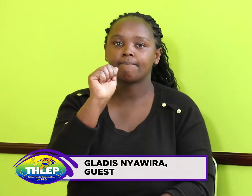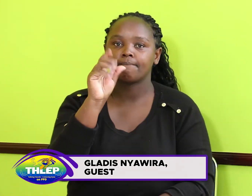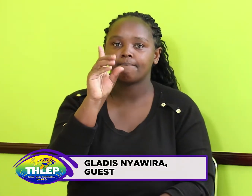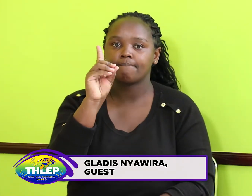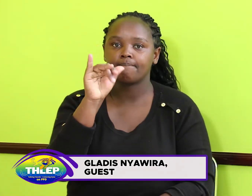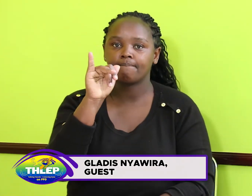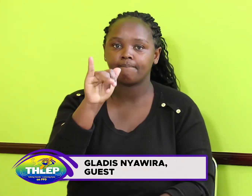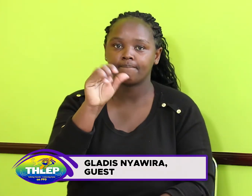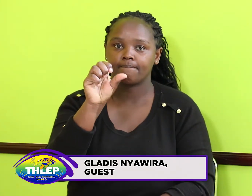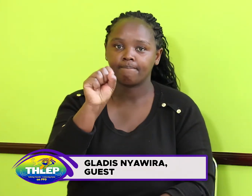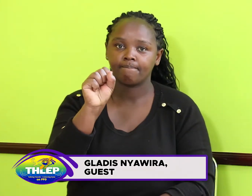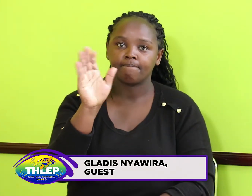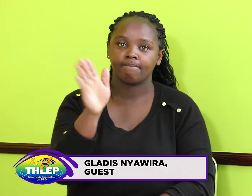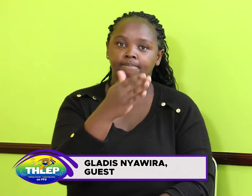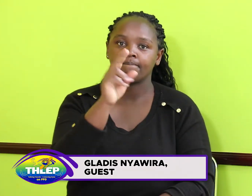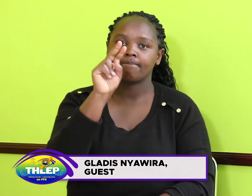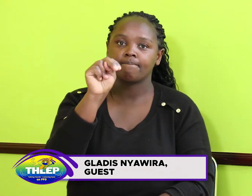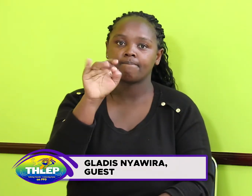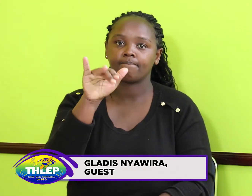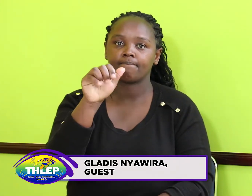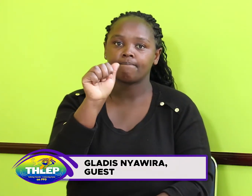My name is Gladys